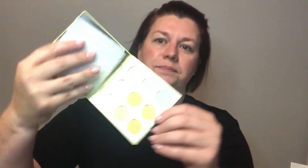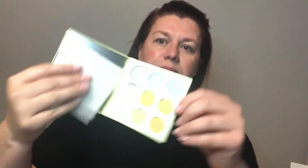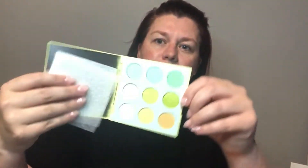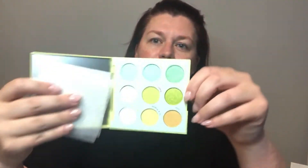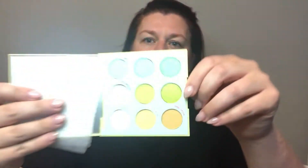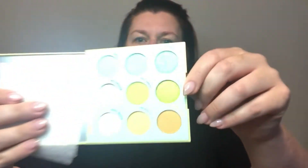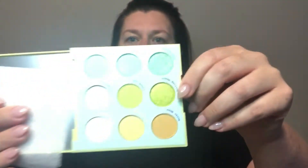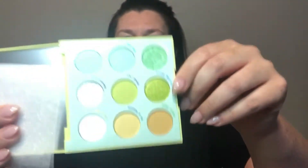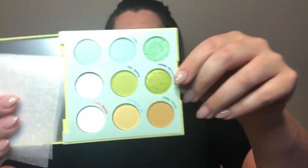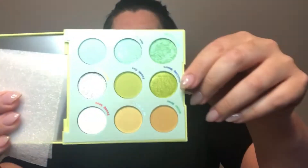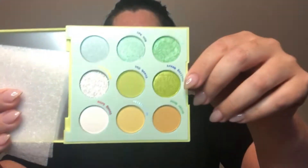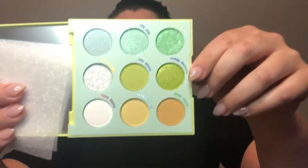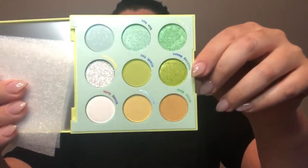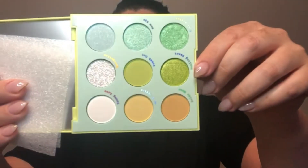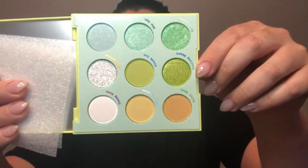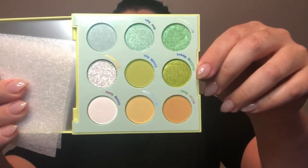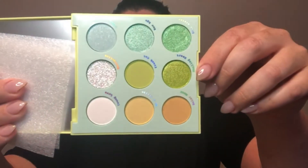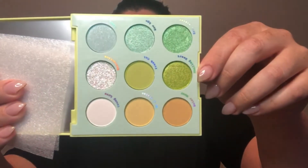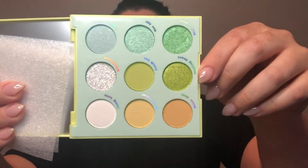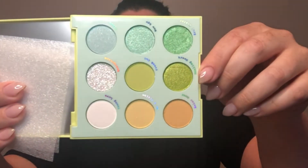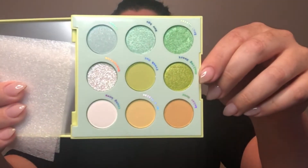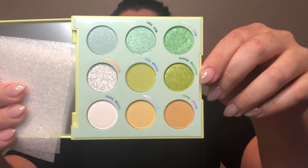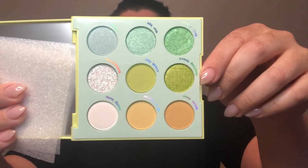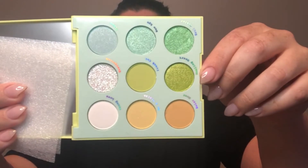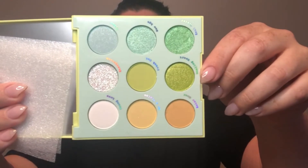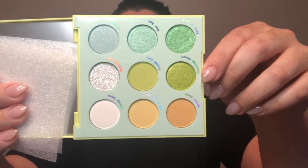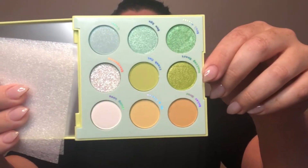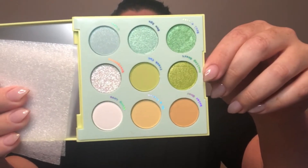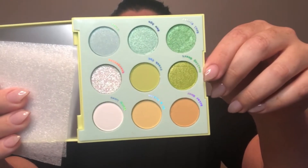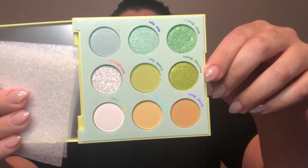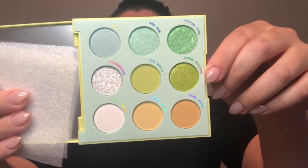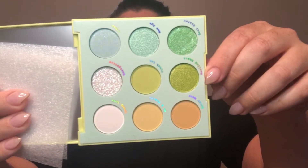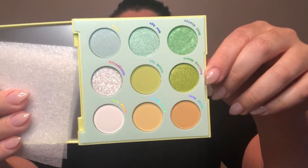yellows. Look at that.